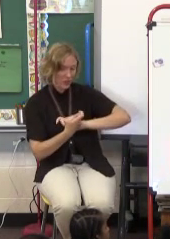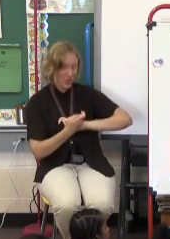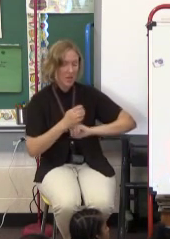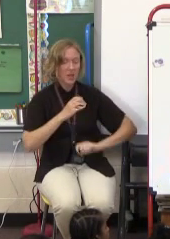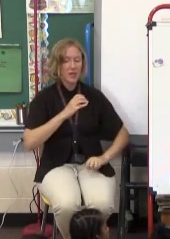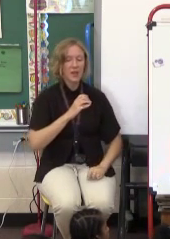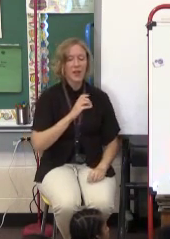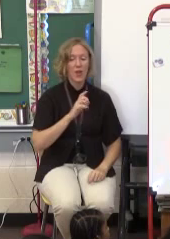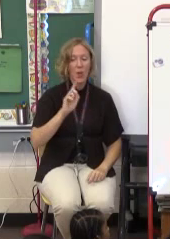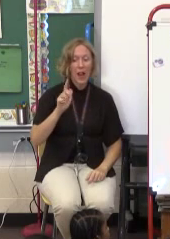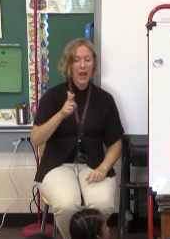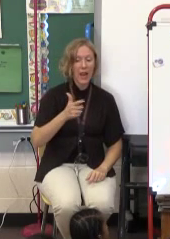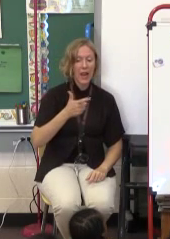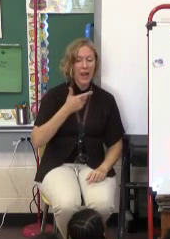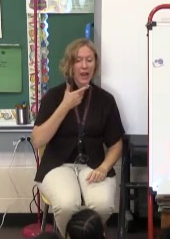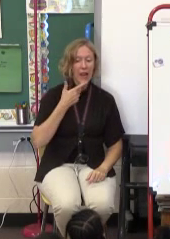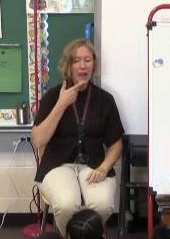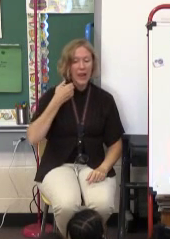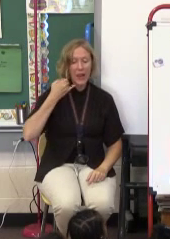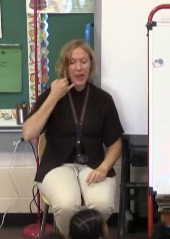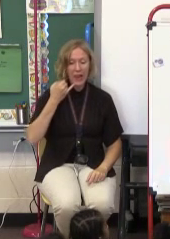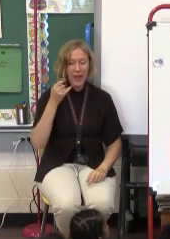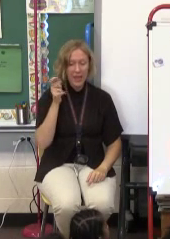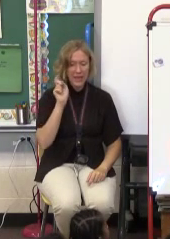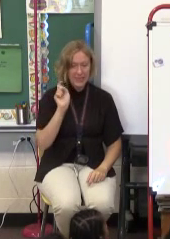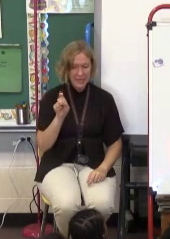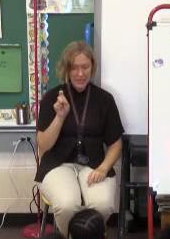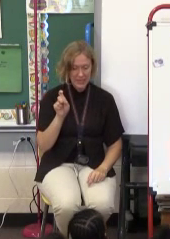into lid, l-id.